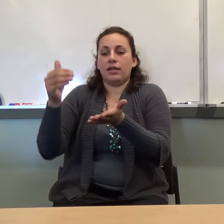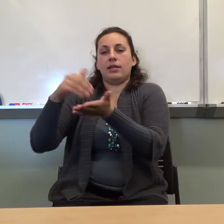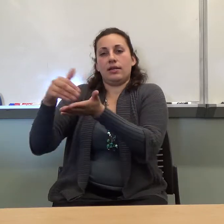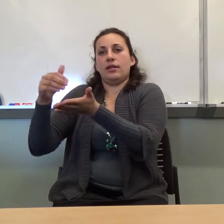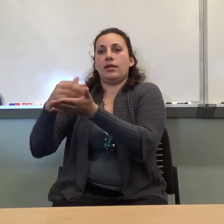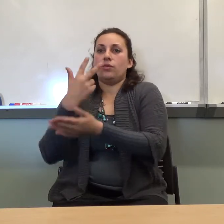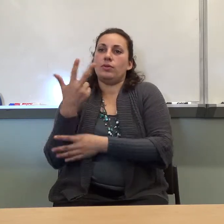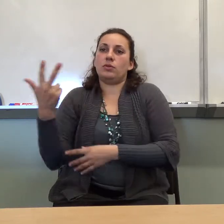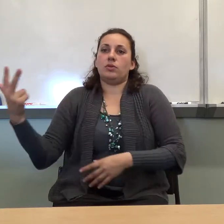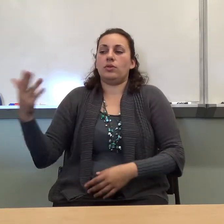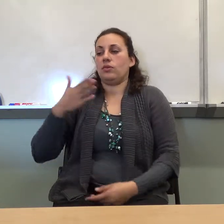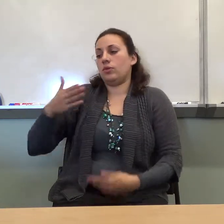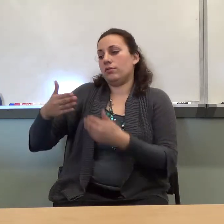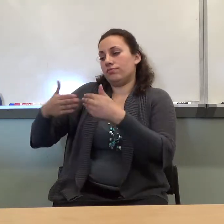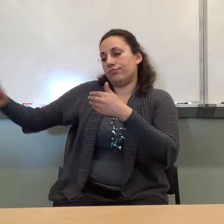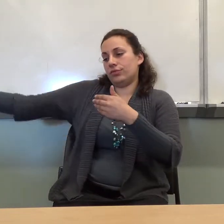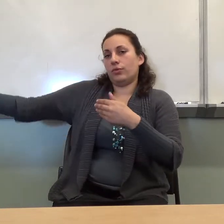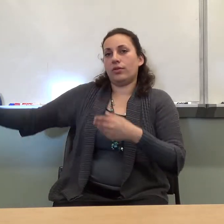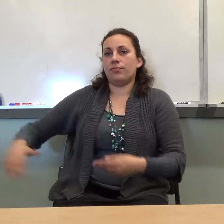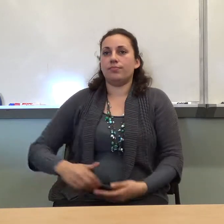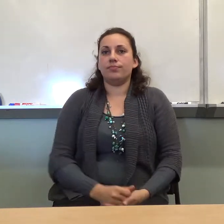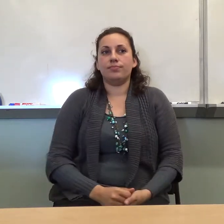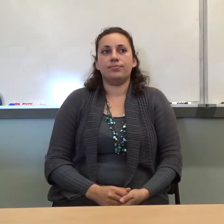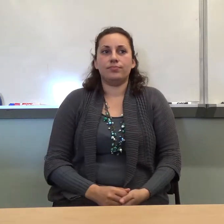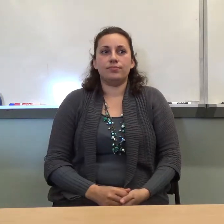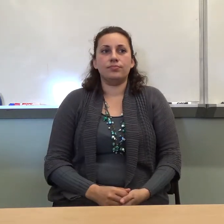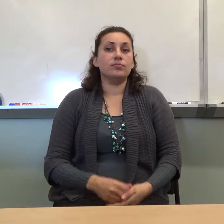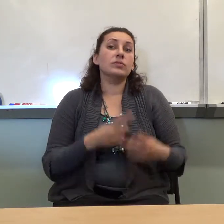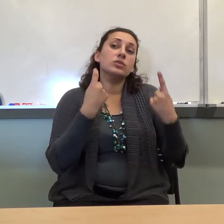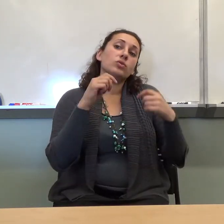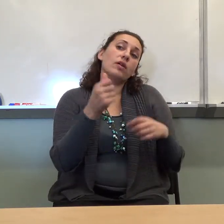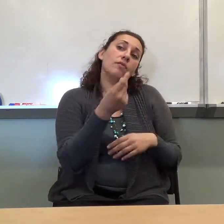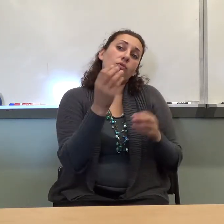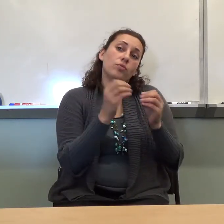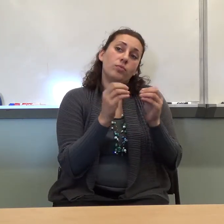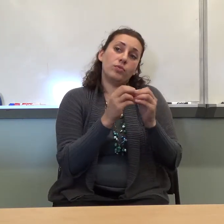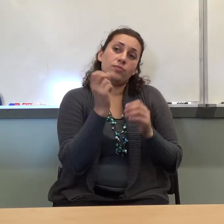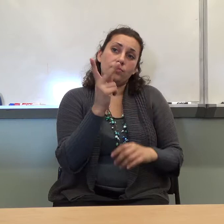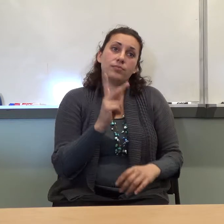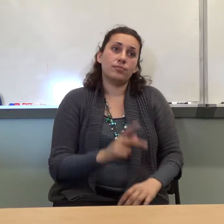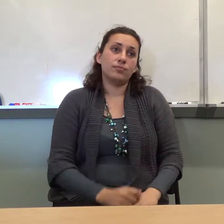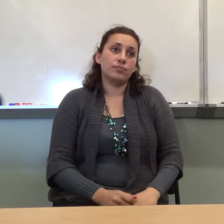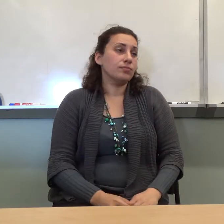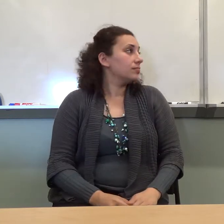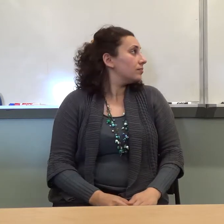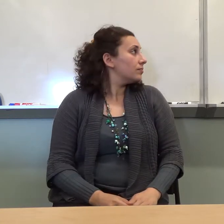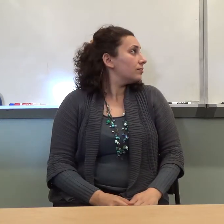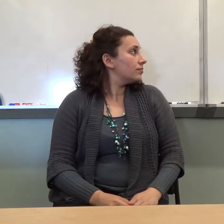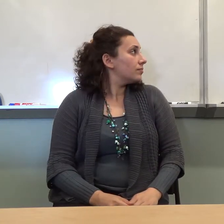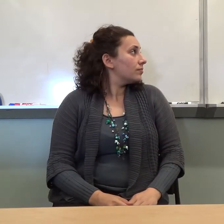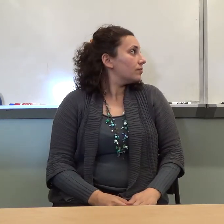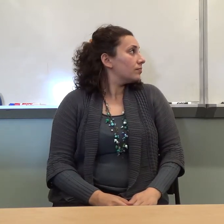Let's do a few more repeaters just to get used to them. This suppose we look at 4/9.